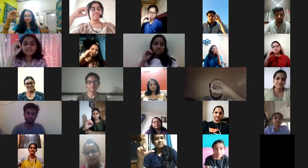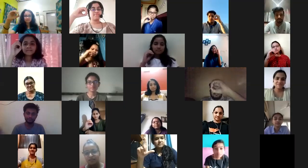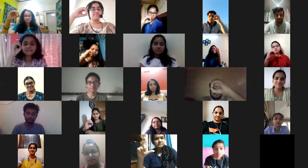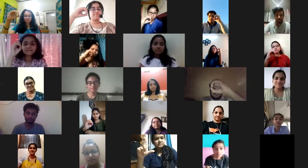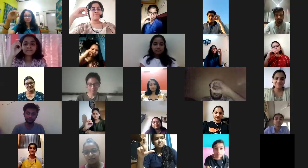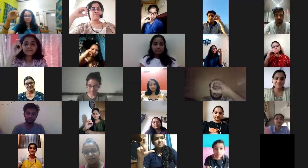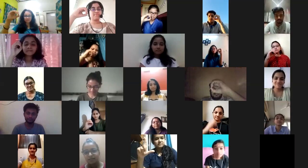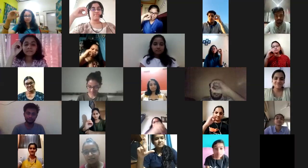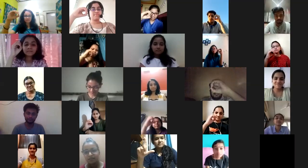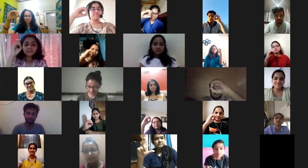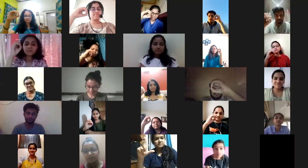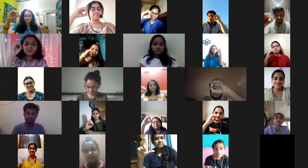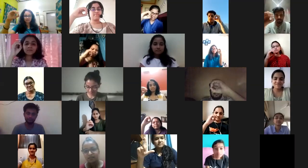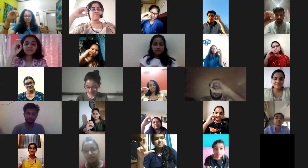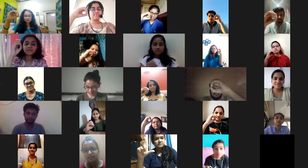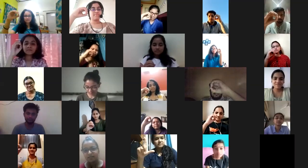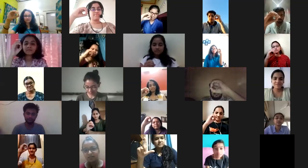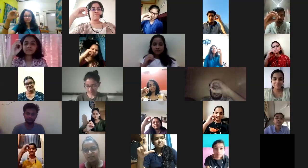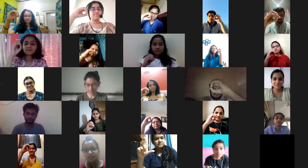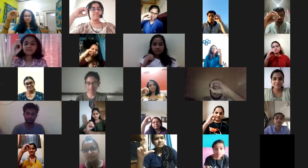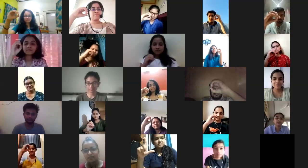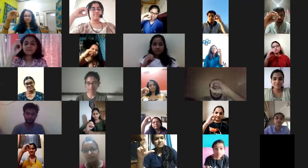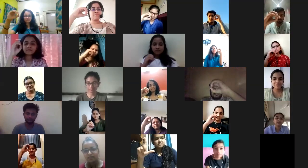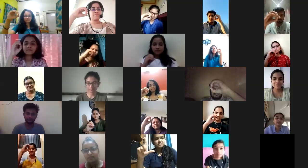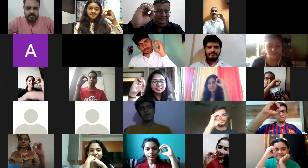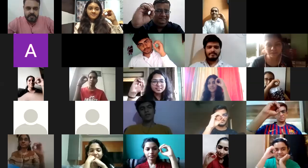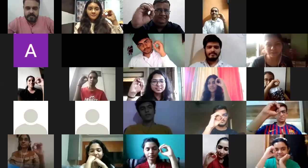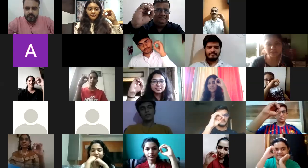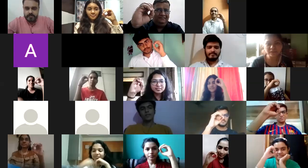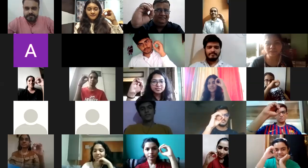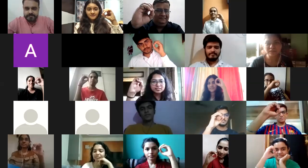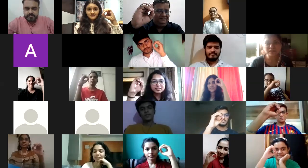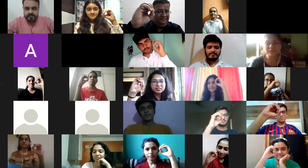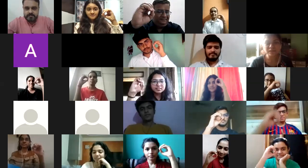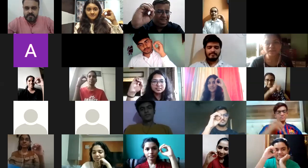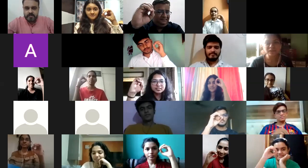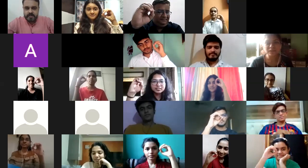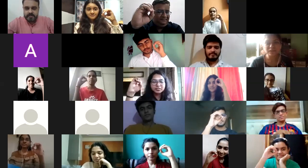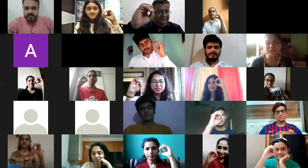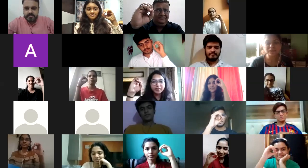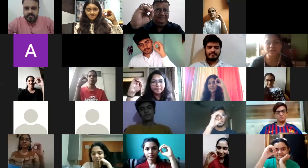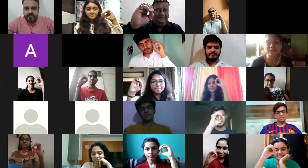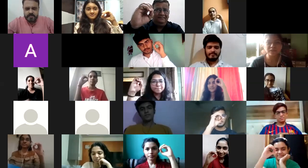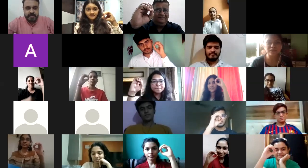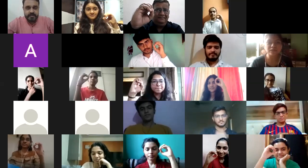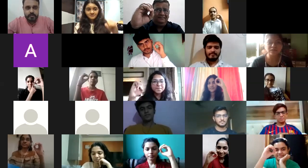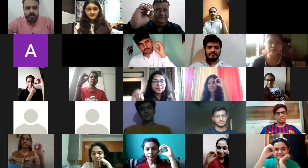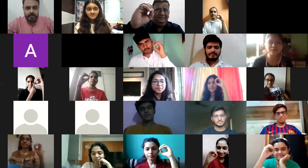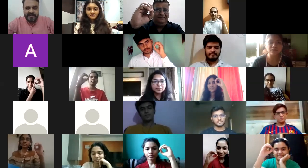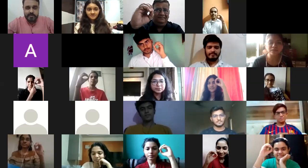he does it. I think most of you already know it. O. Okay. So can we do from A to